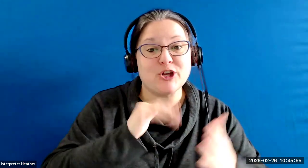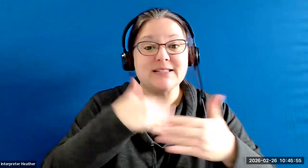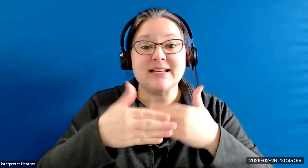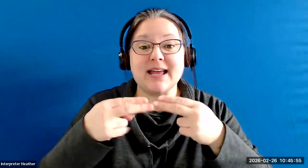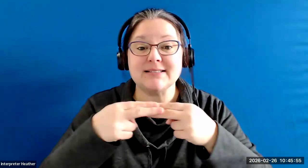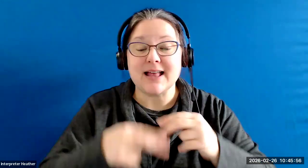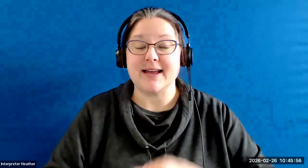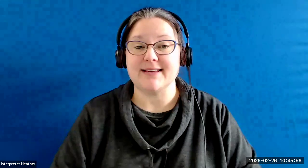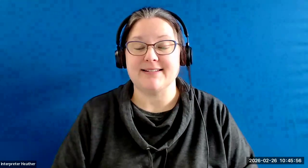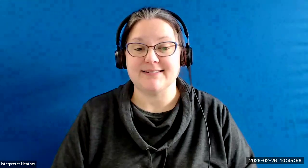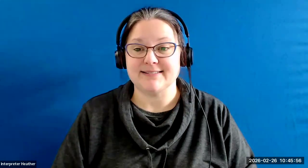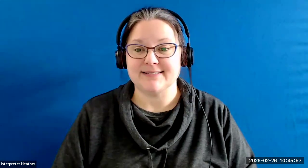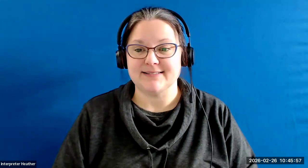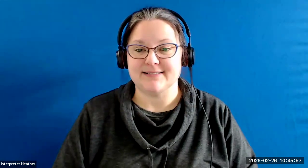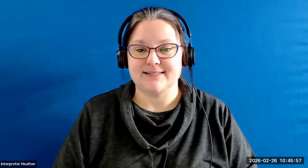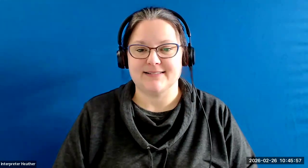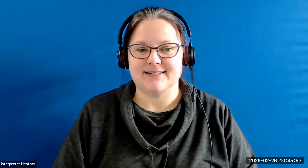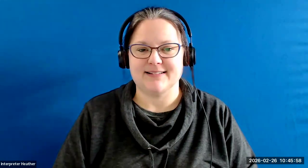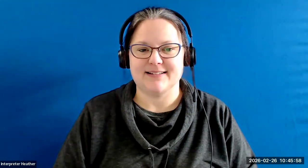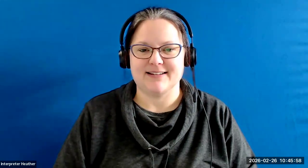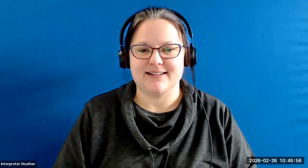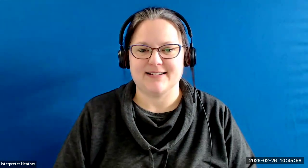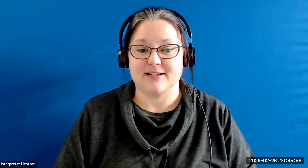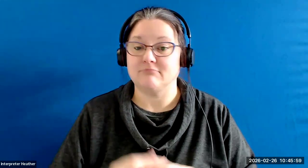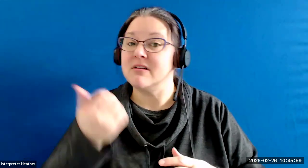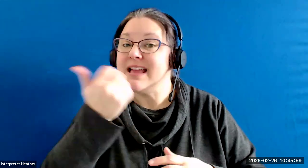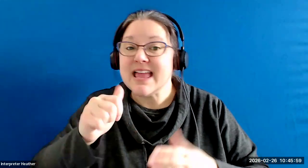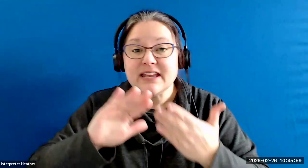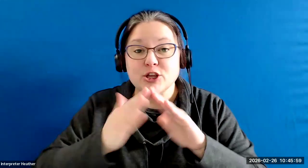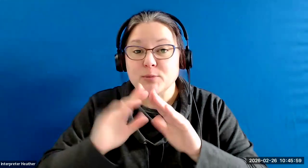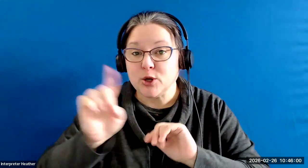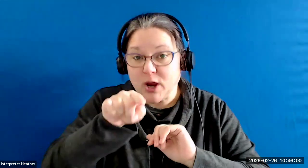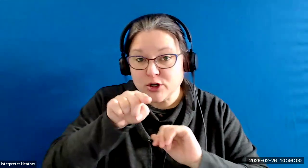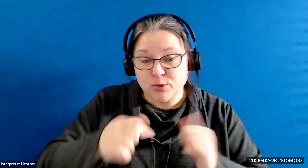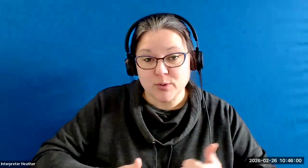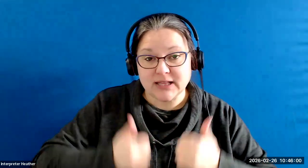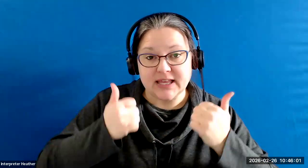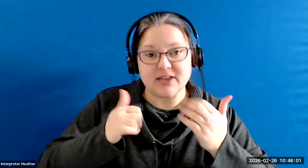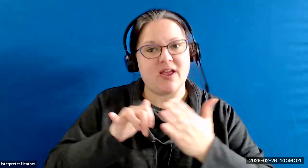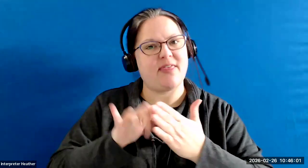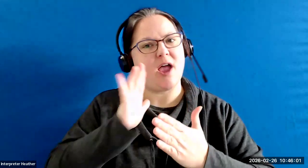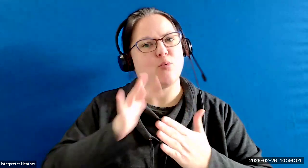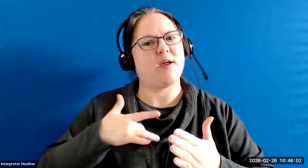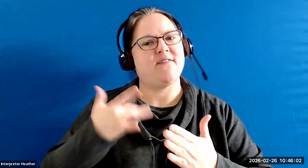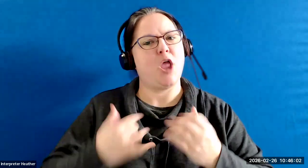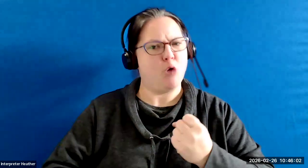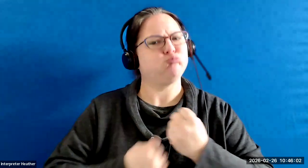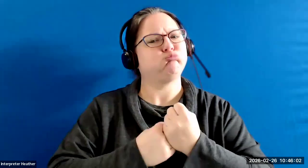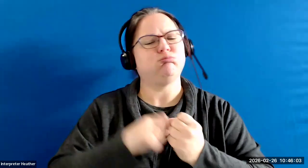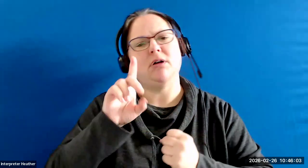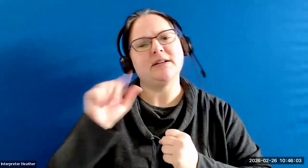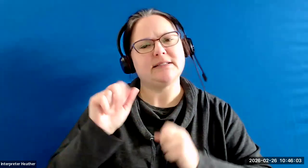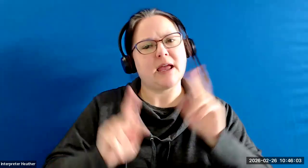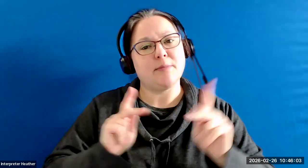slide, please? Are there any communities where you live that are affirming of disabled folks